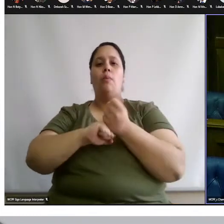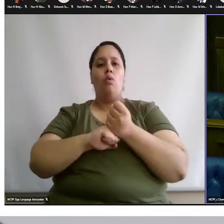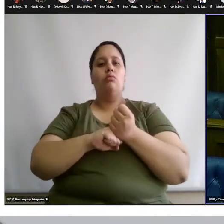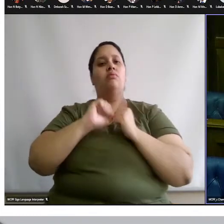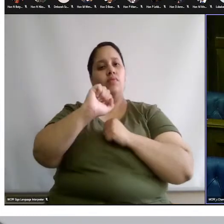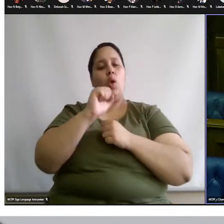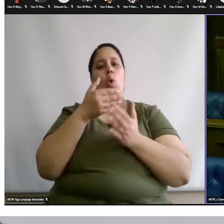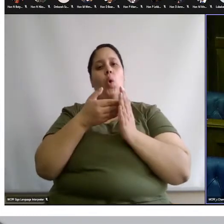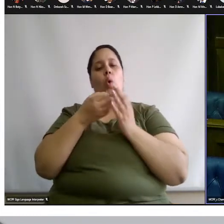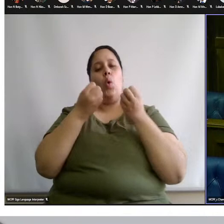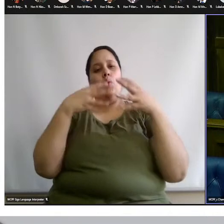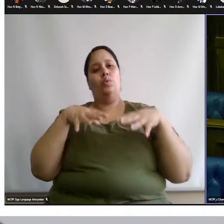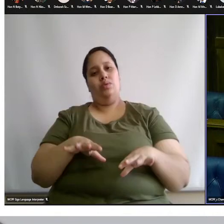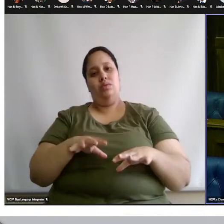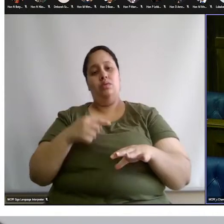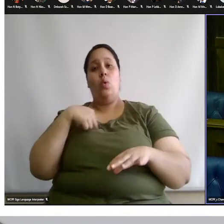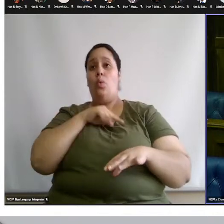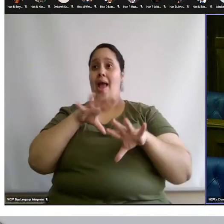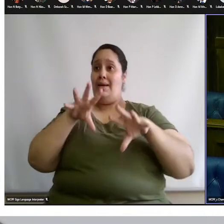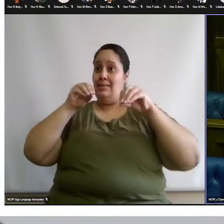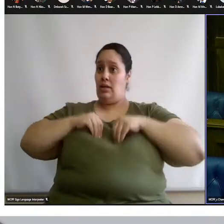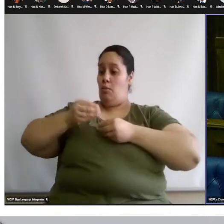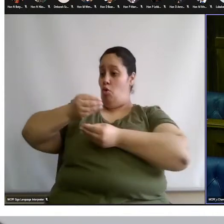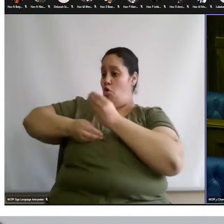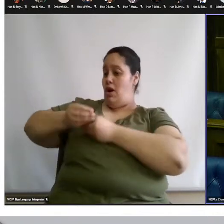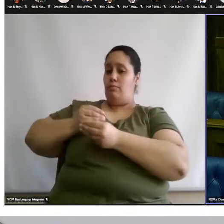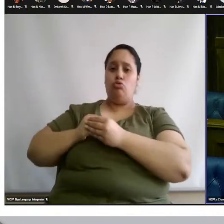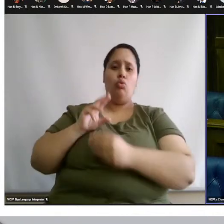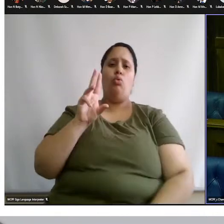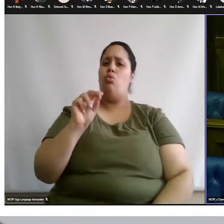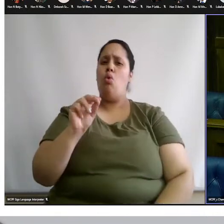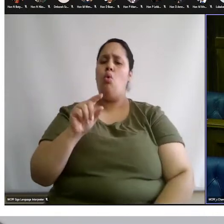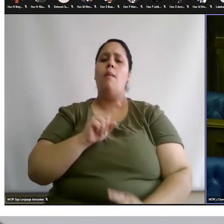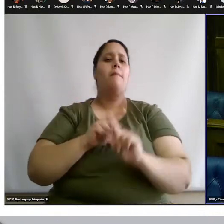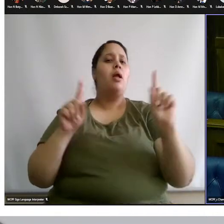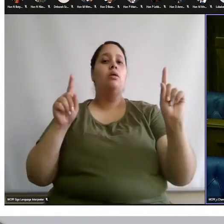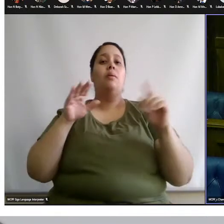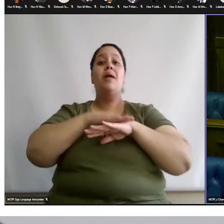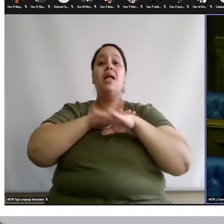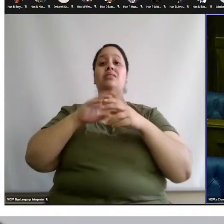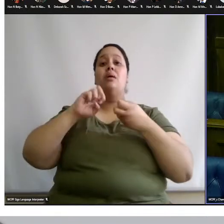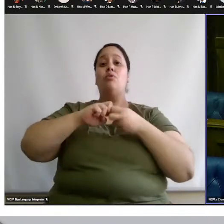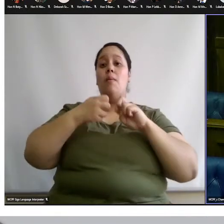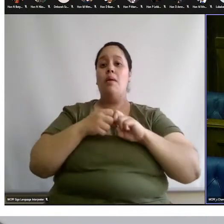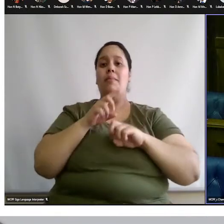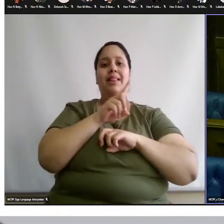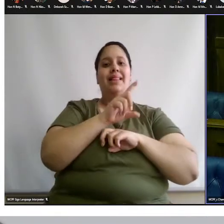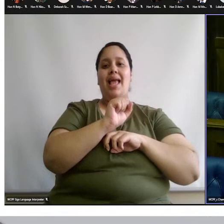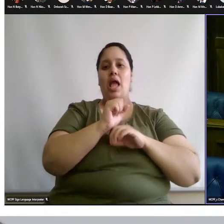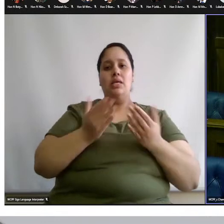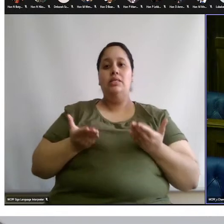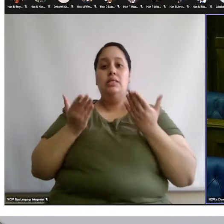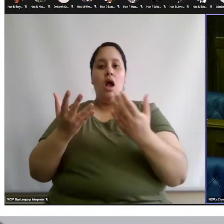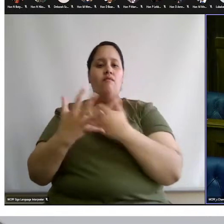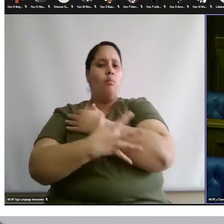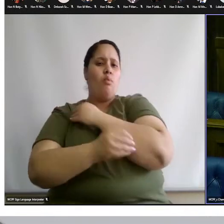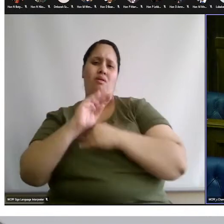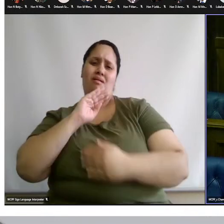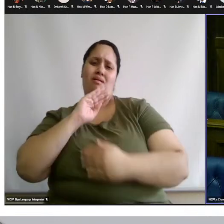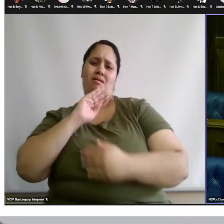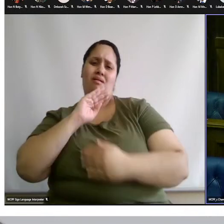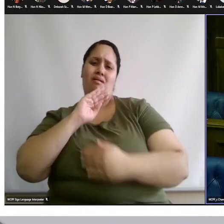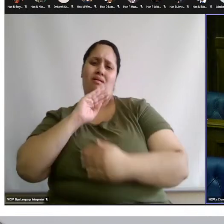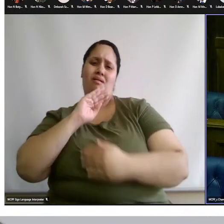not condoning any acts of corruption from wherever they, but the basic problem is the DA doesn't serve the poor. That is